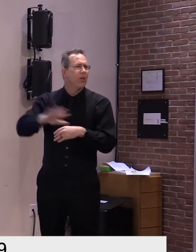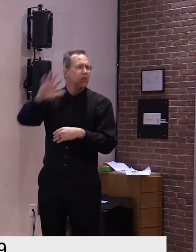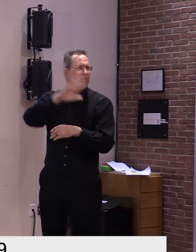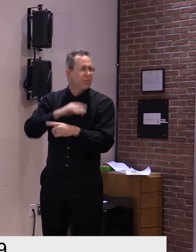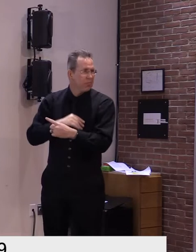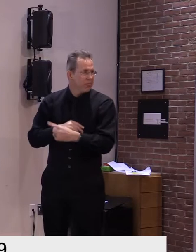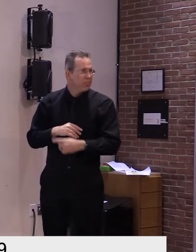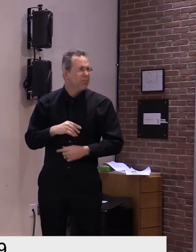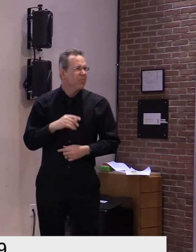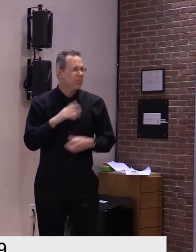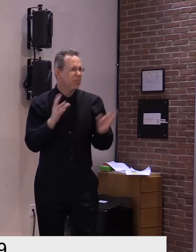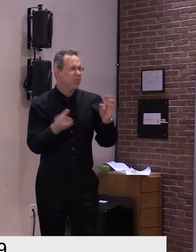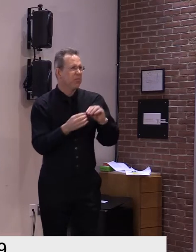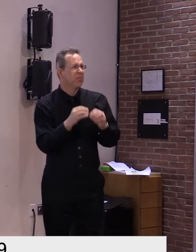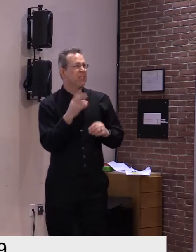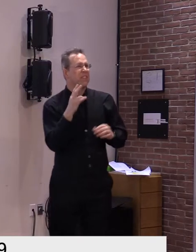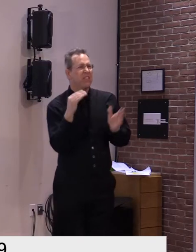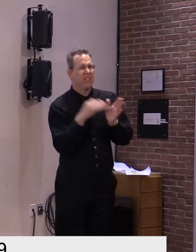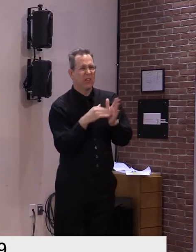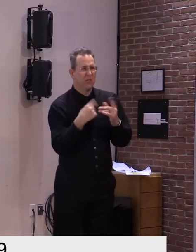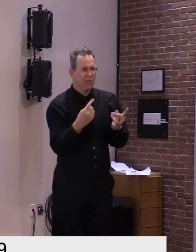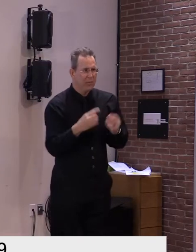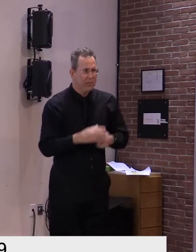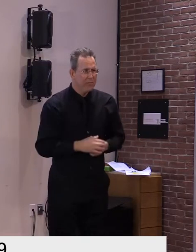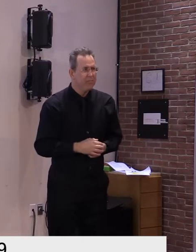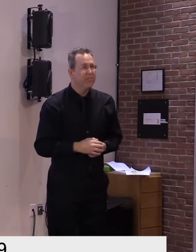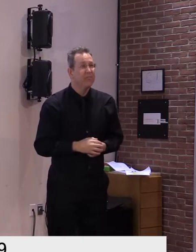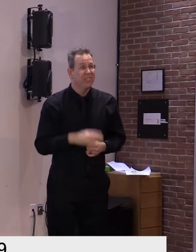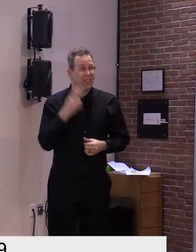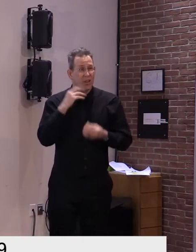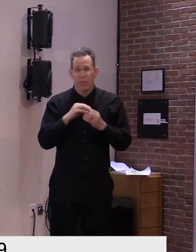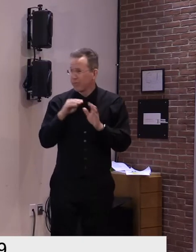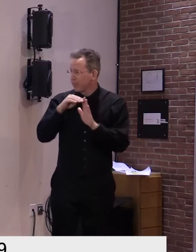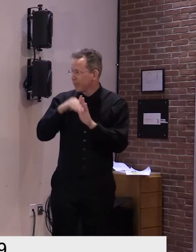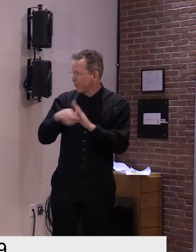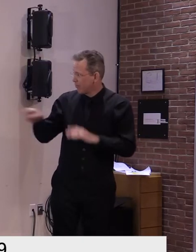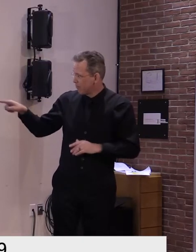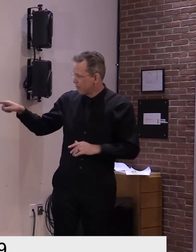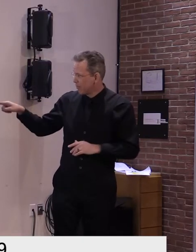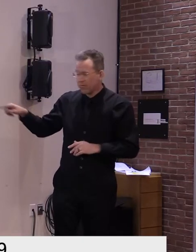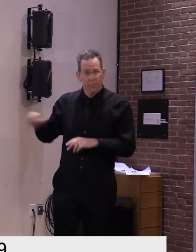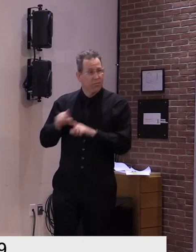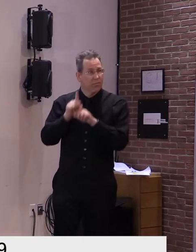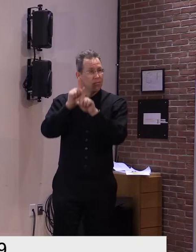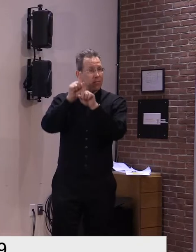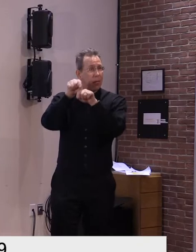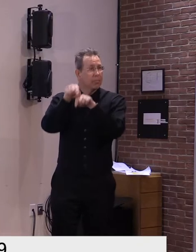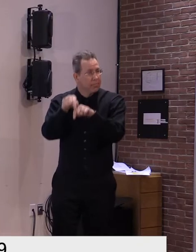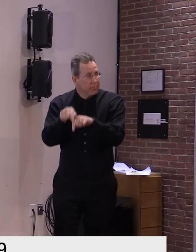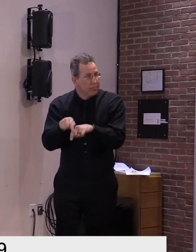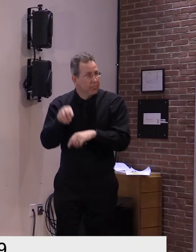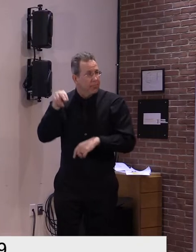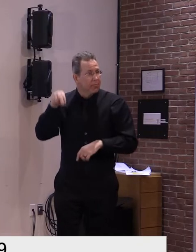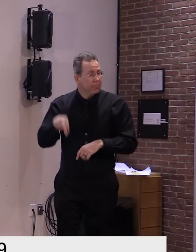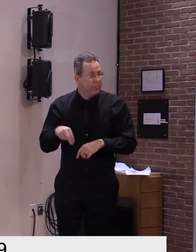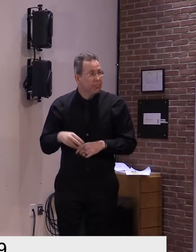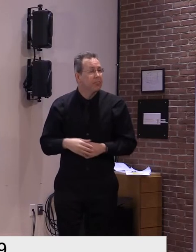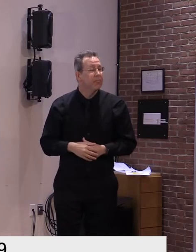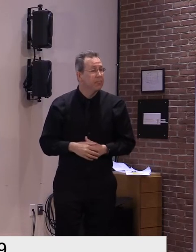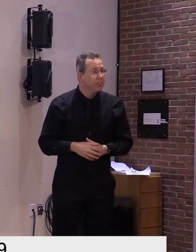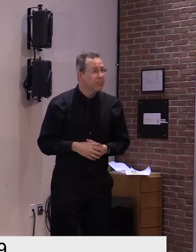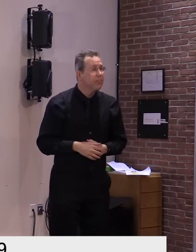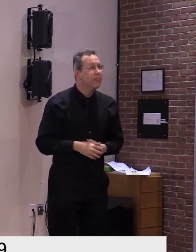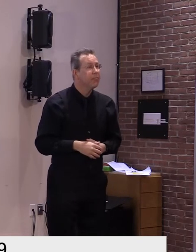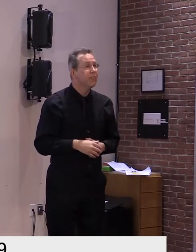7-day average has been coming down from where it was last week, standing then at over 130 cases on a 7-day average, and is now back down